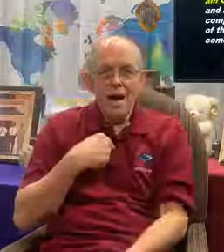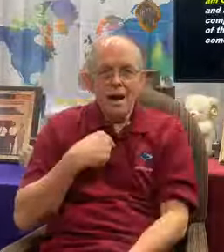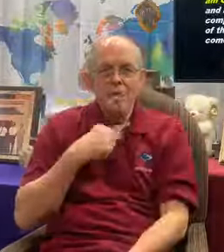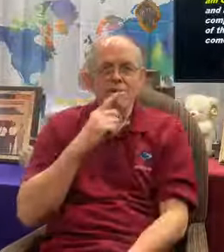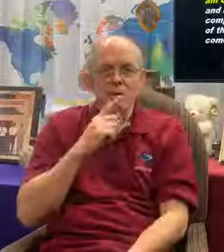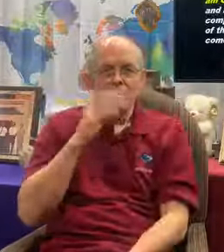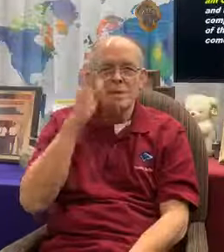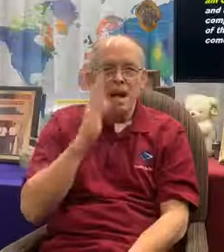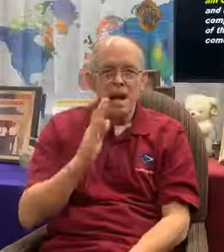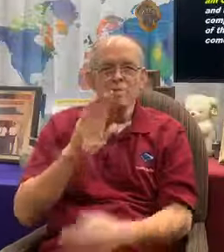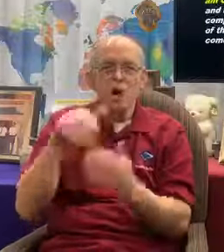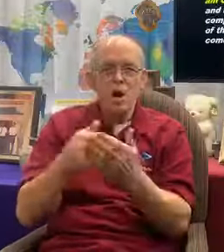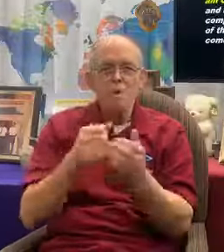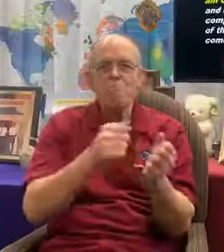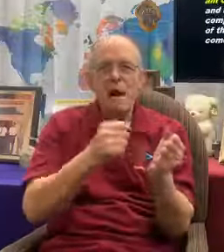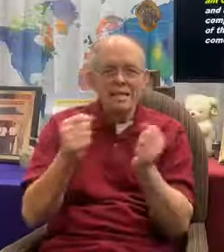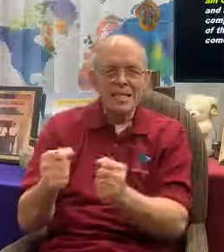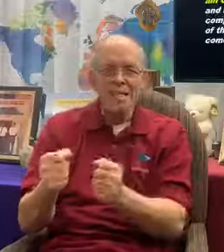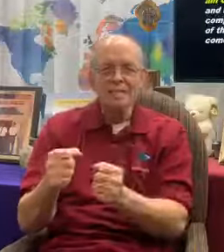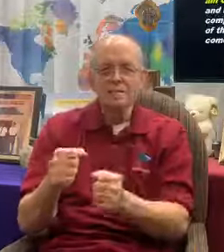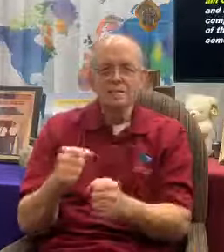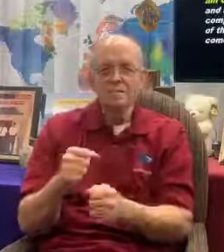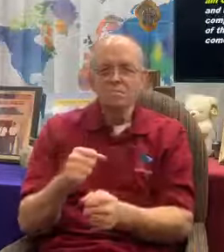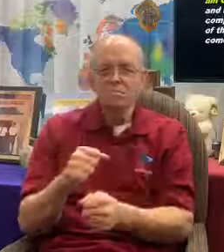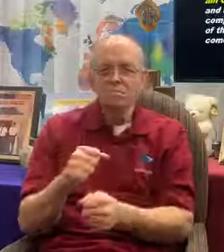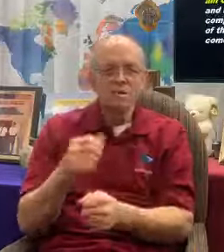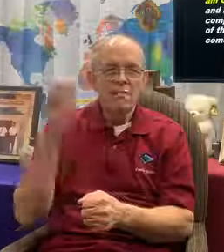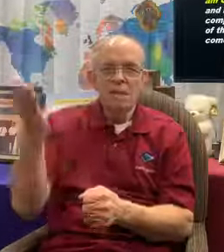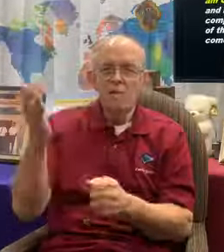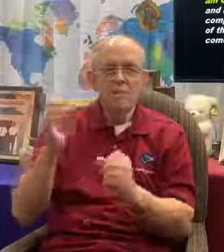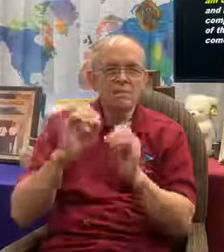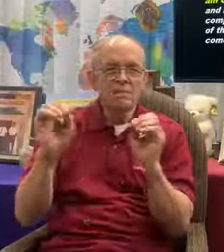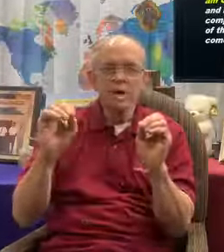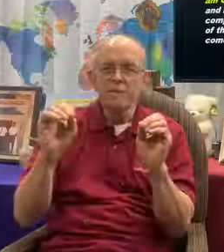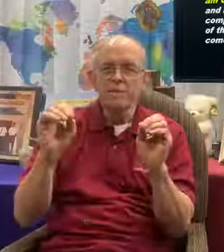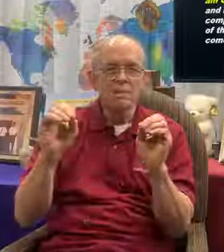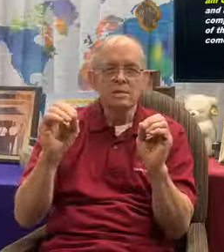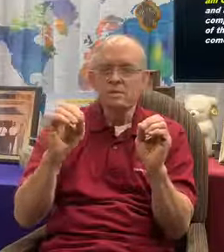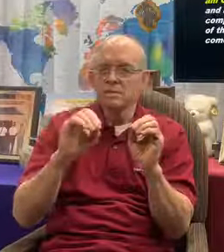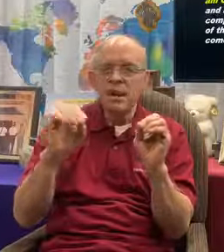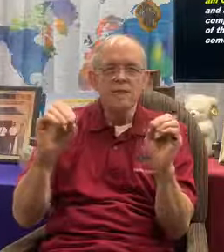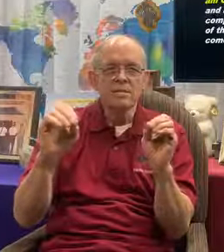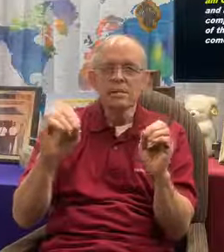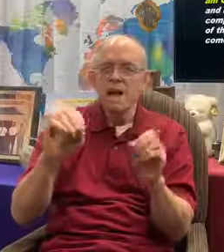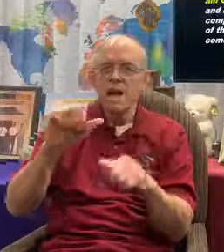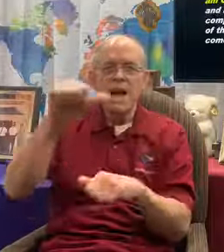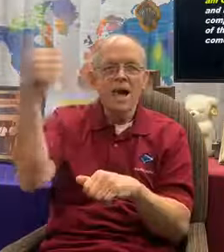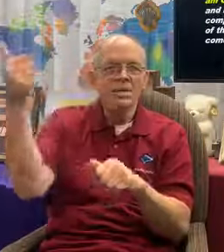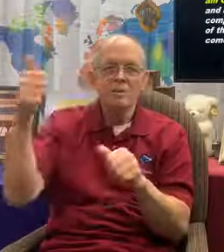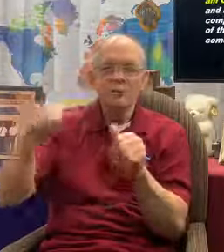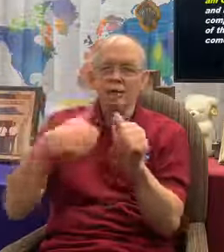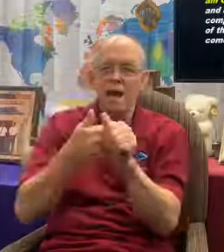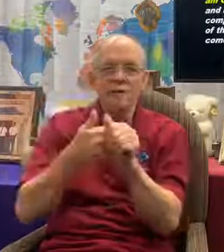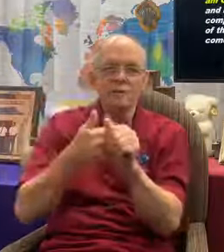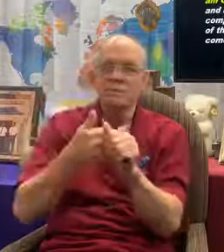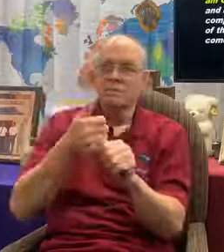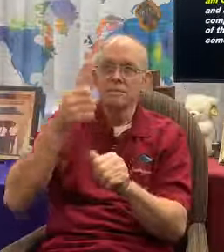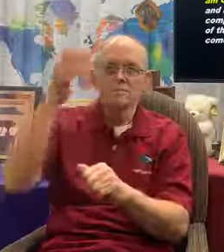I am God Almighty. There is nothing, none else behind